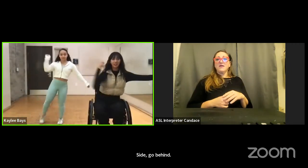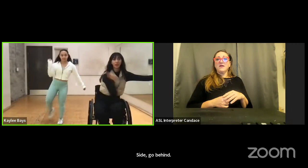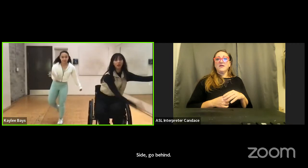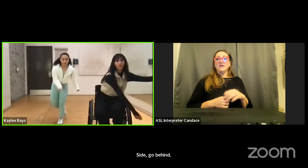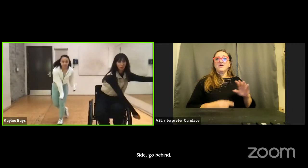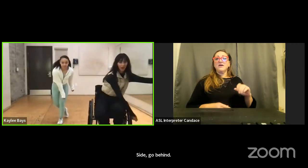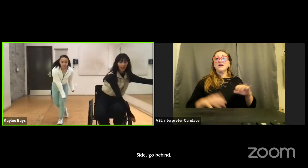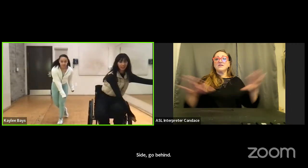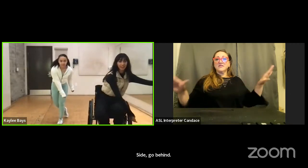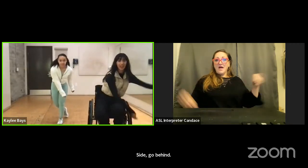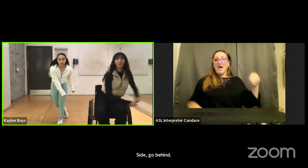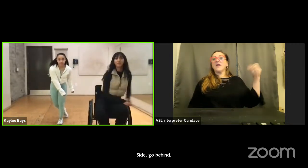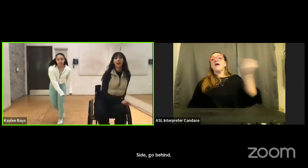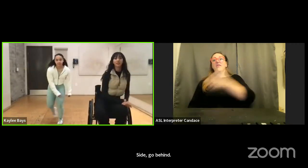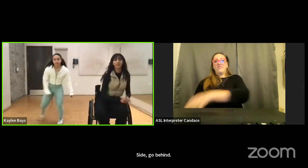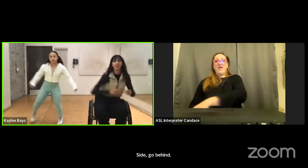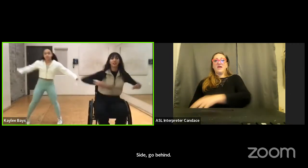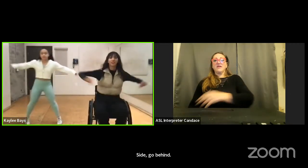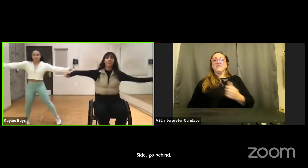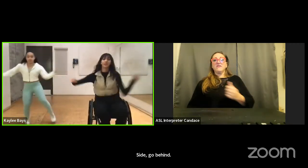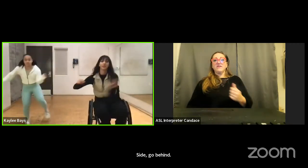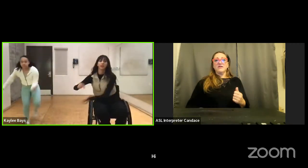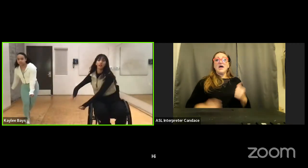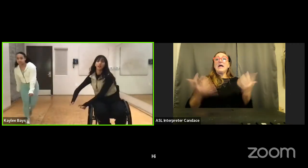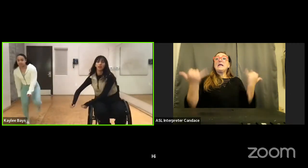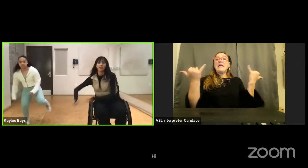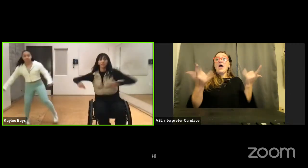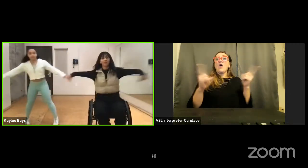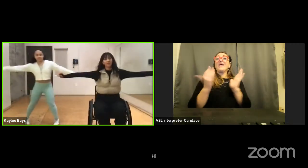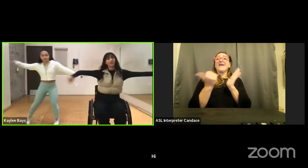side, go behind. Now faster.